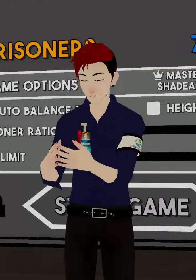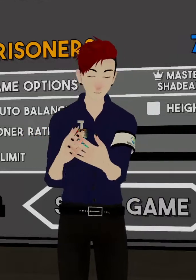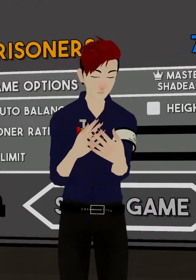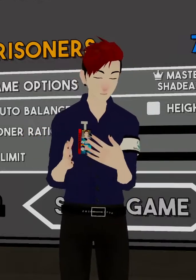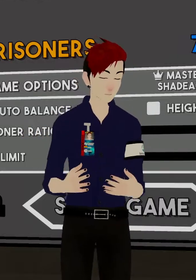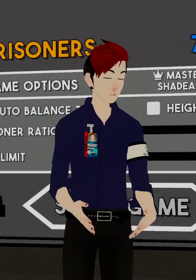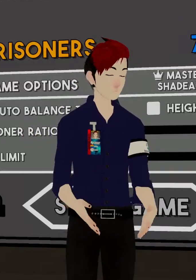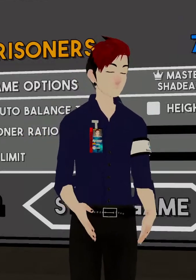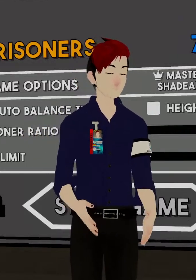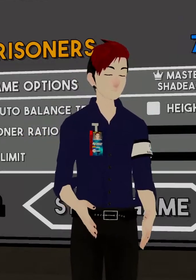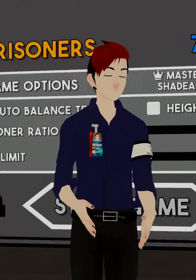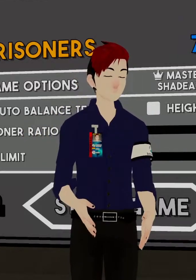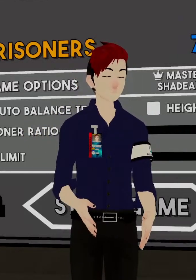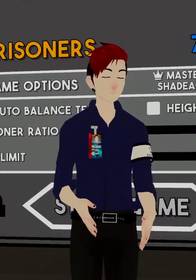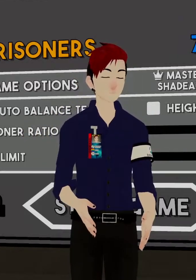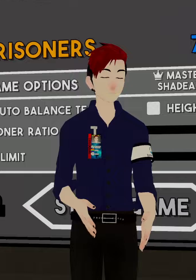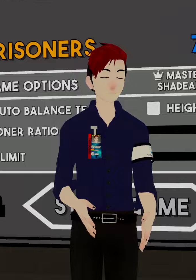room? Whatever.